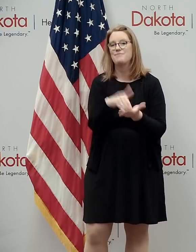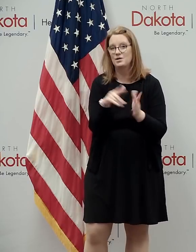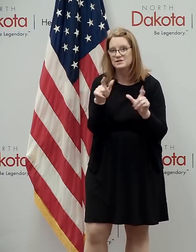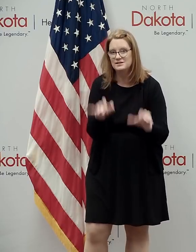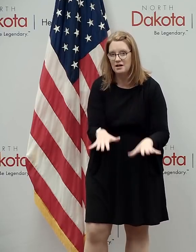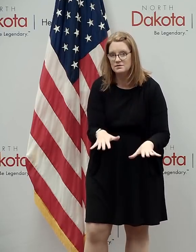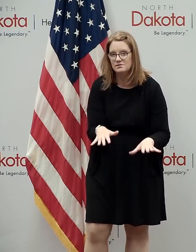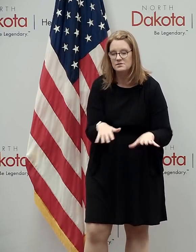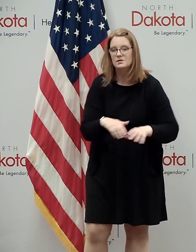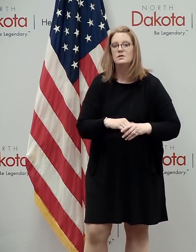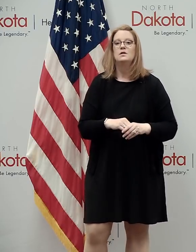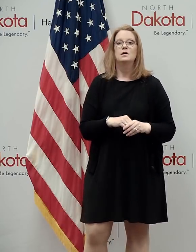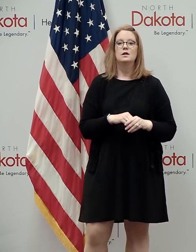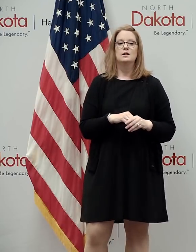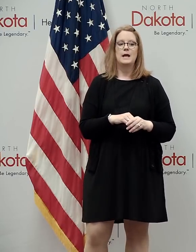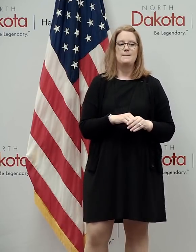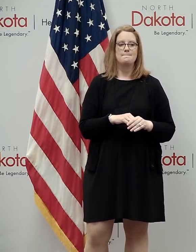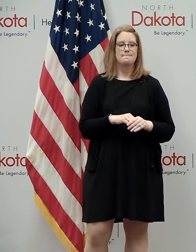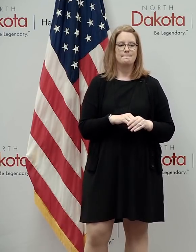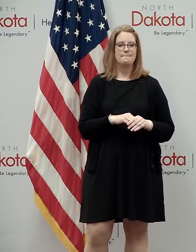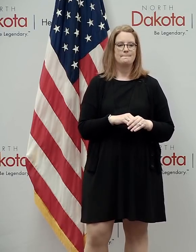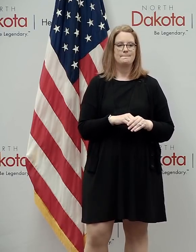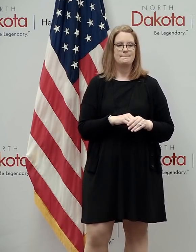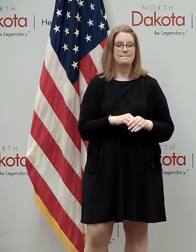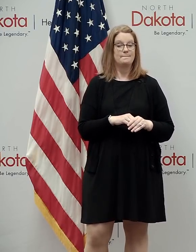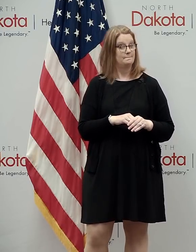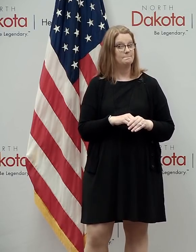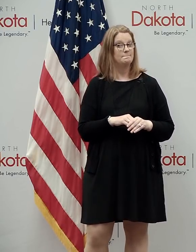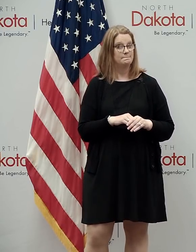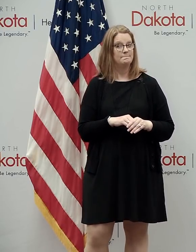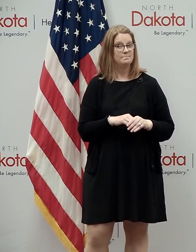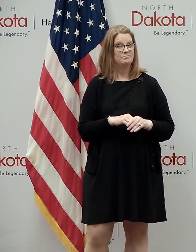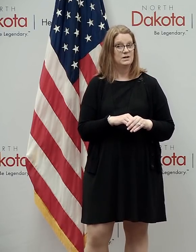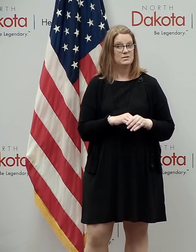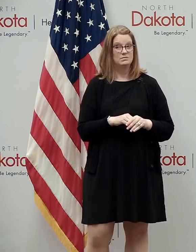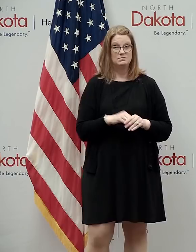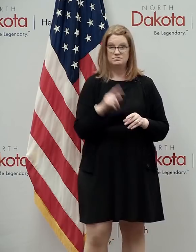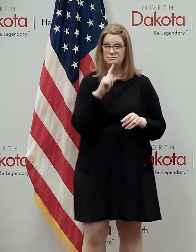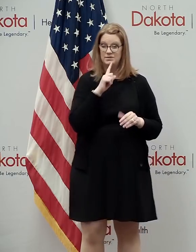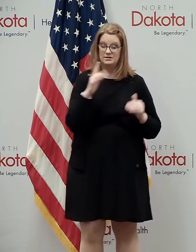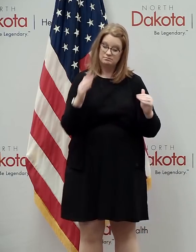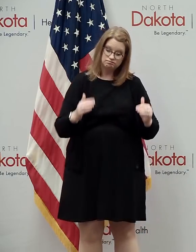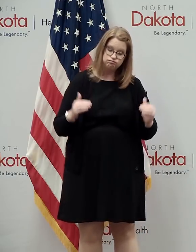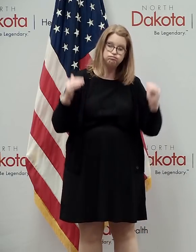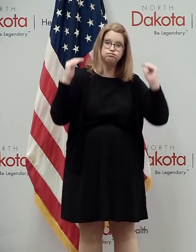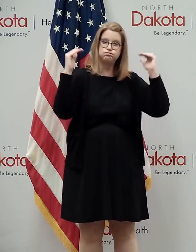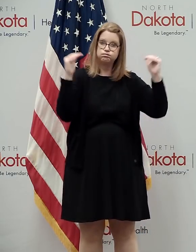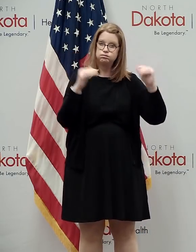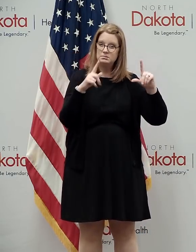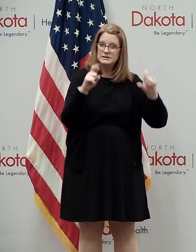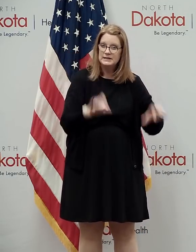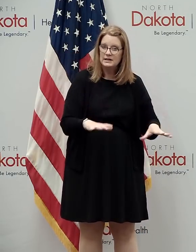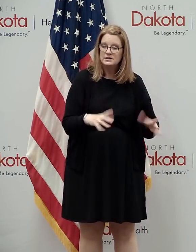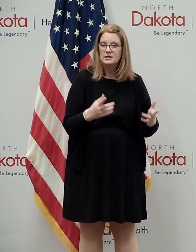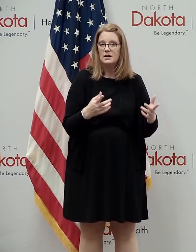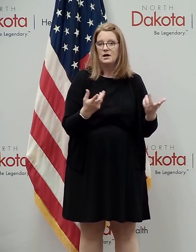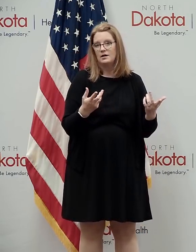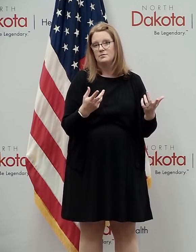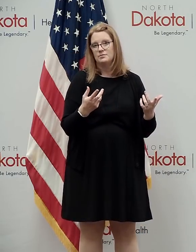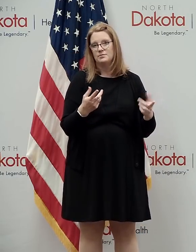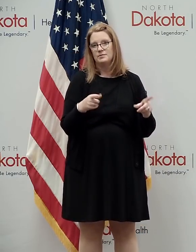so that is again, we've increased testing, but the increase in percentage of